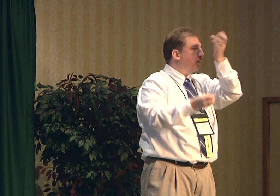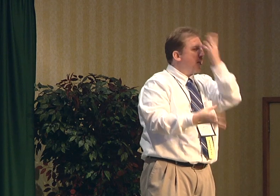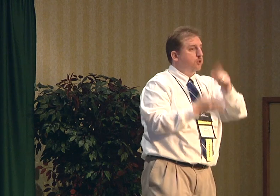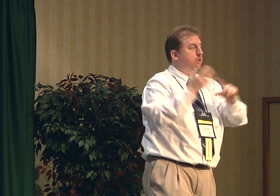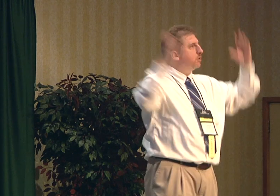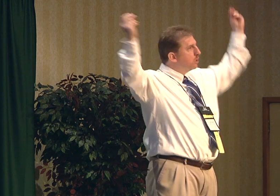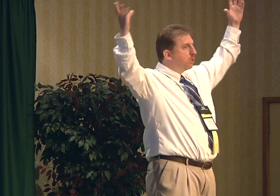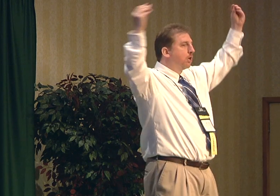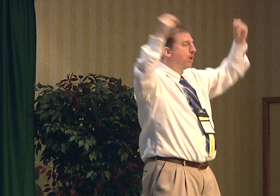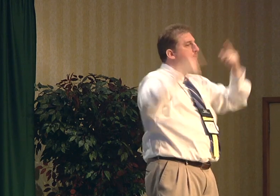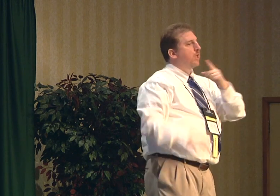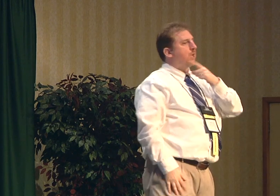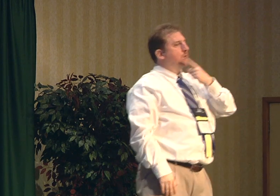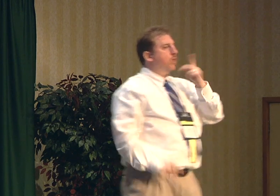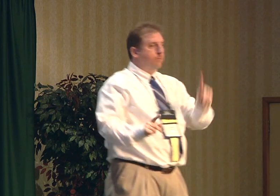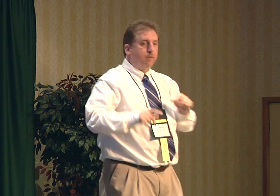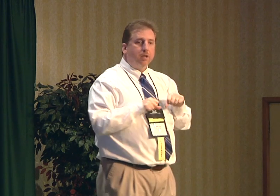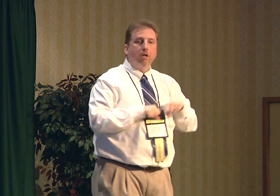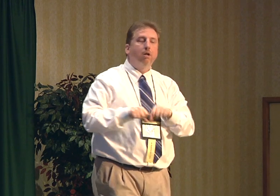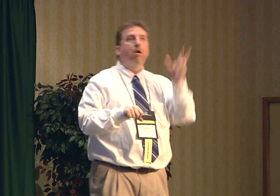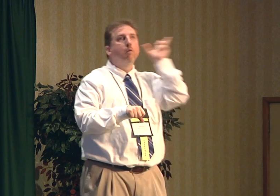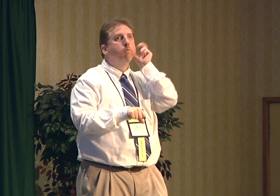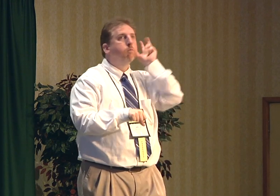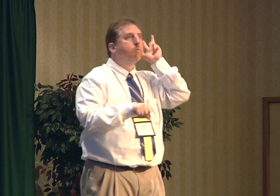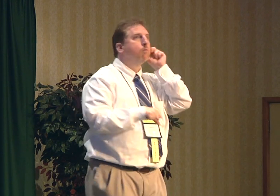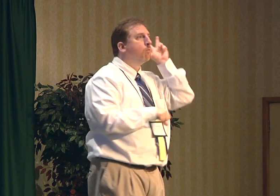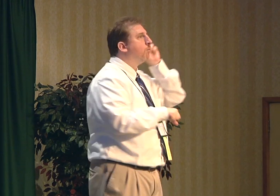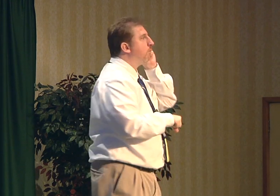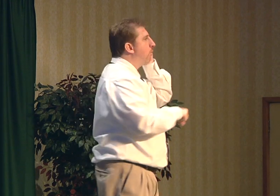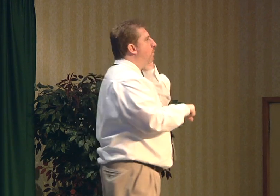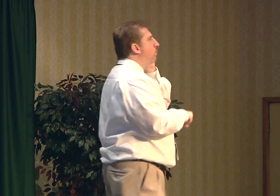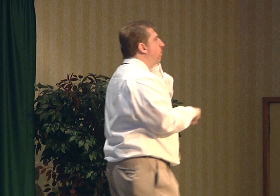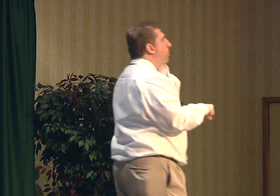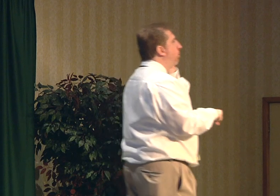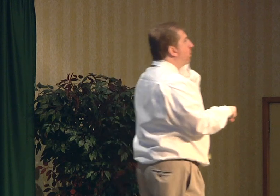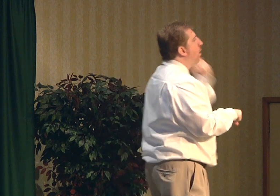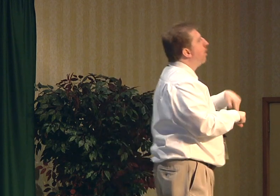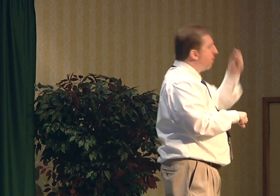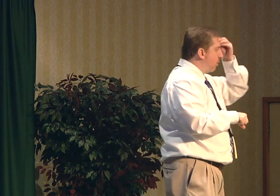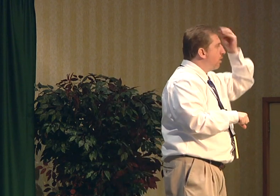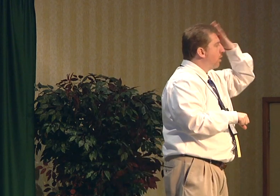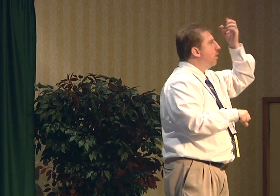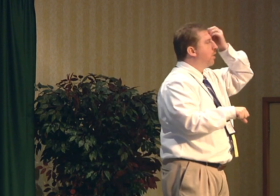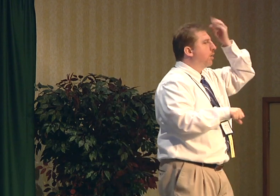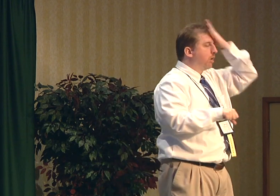information, something that's happening at the pharmacy, etc. And hearing people are able to take advantage of that